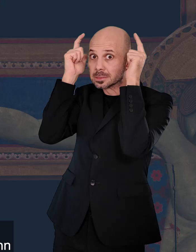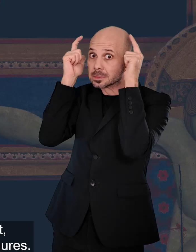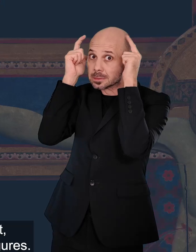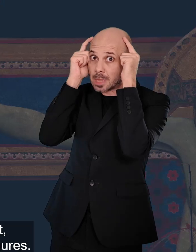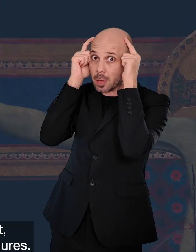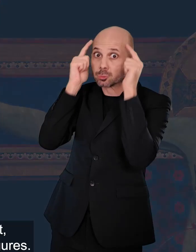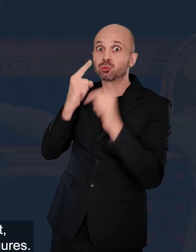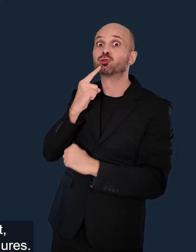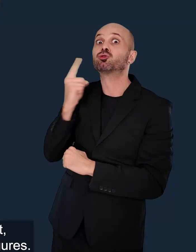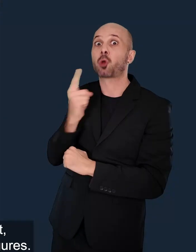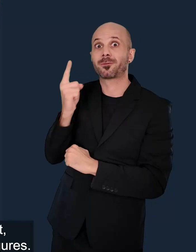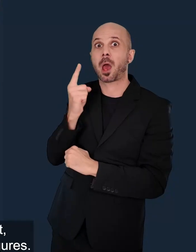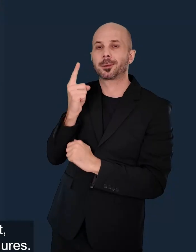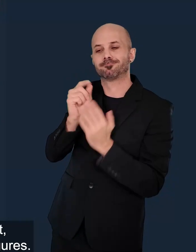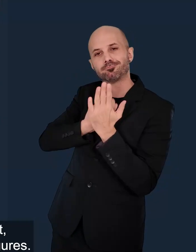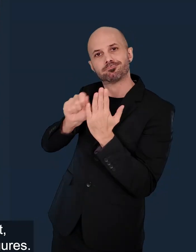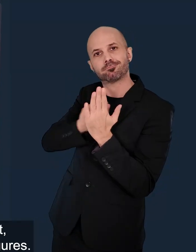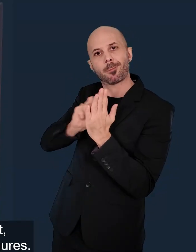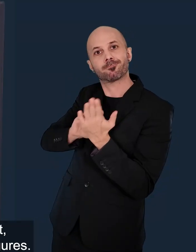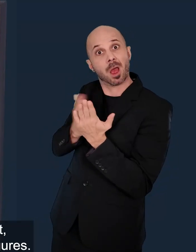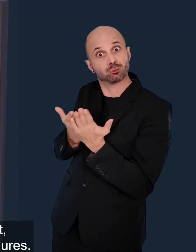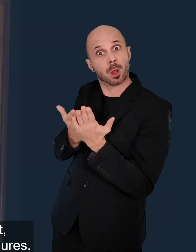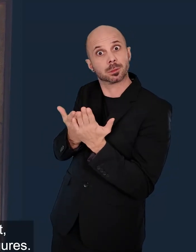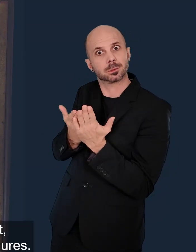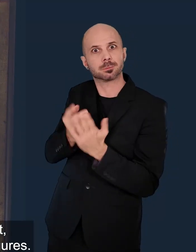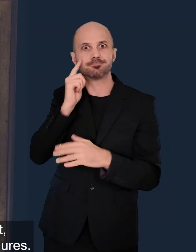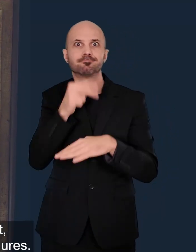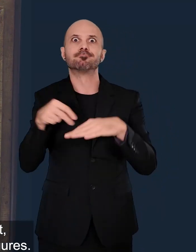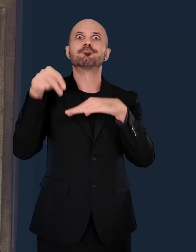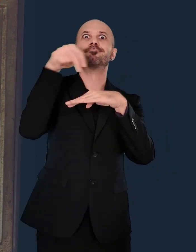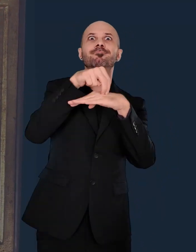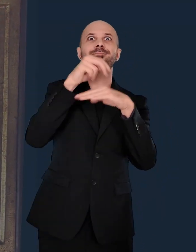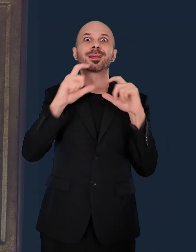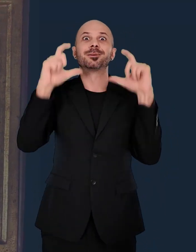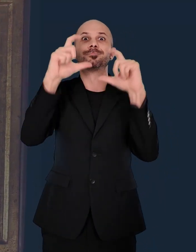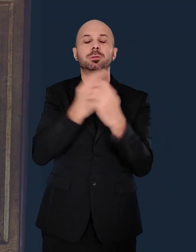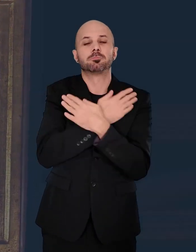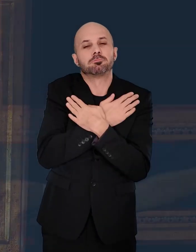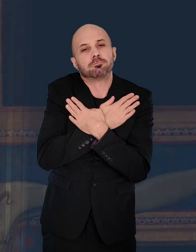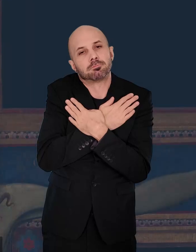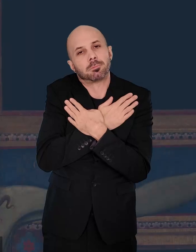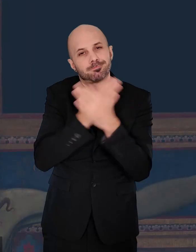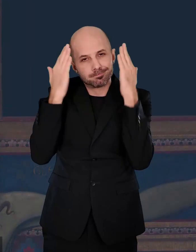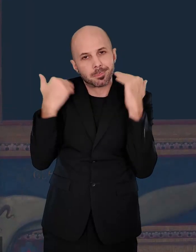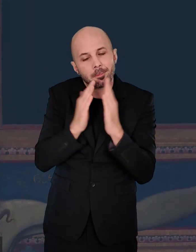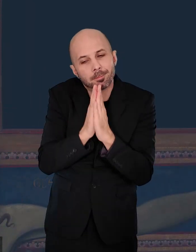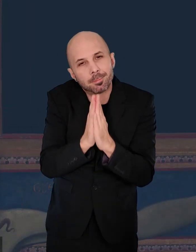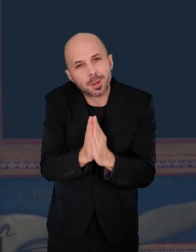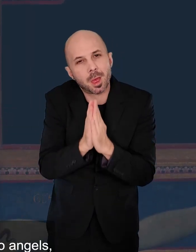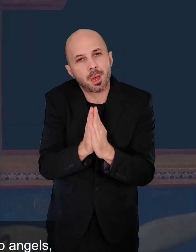John the Evangelist on the right, both depicted as full-length figures. Above, the Virgin is praying with her